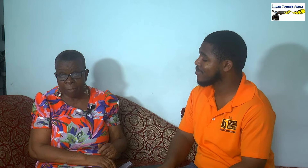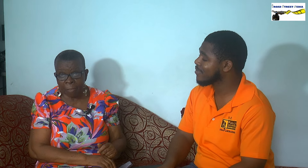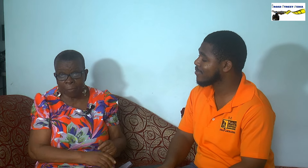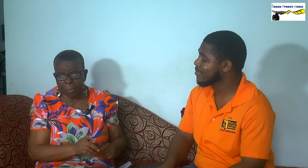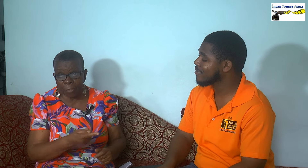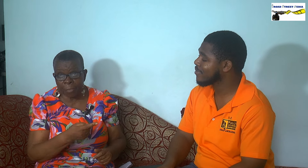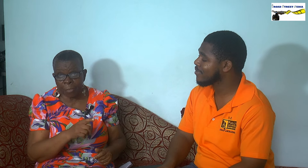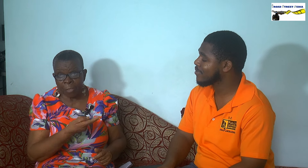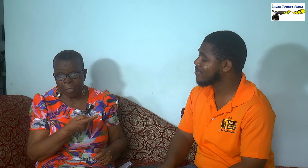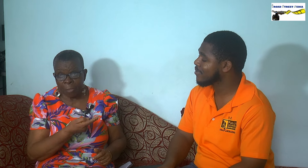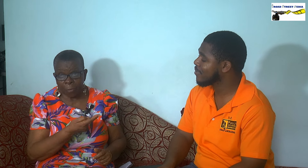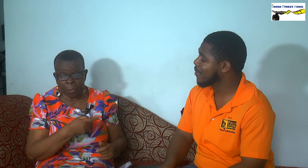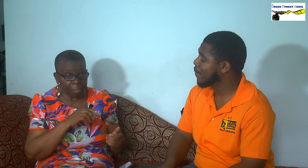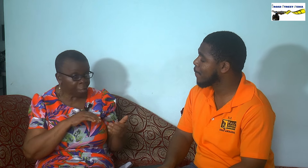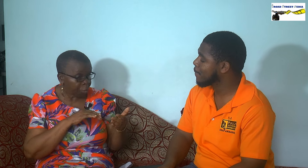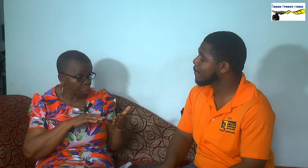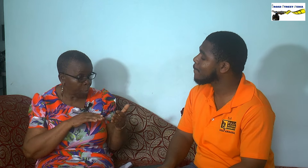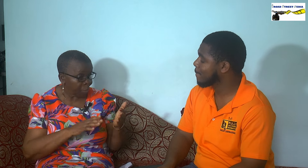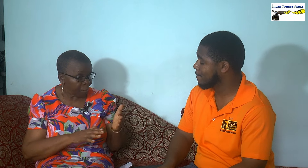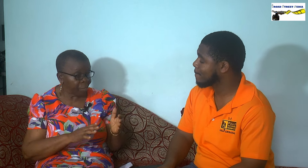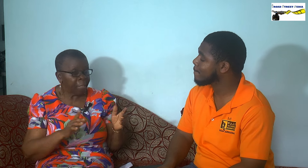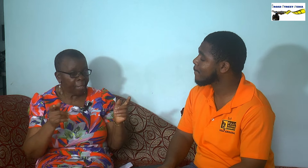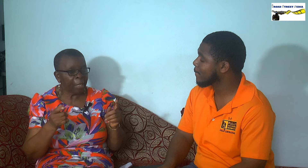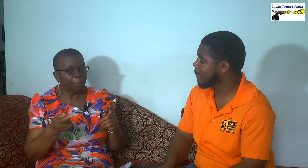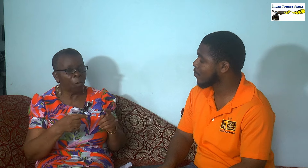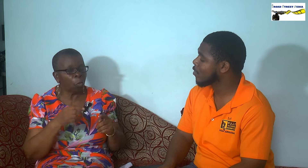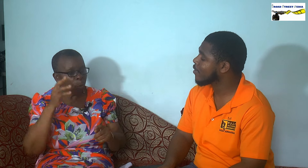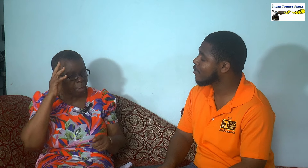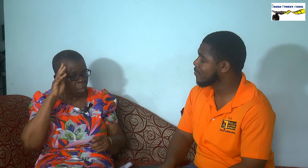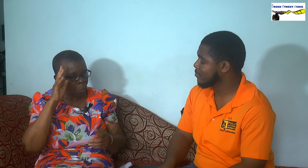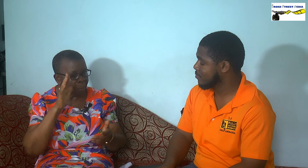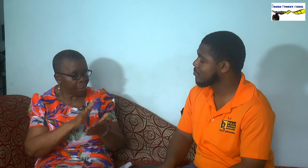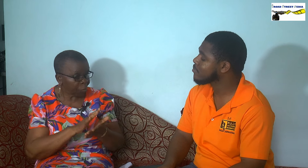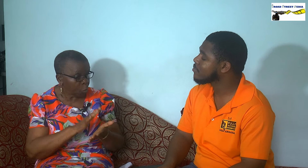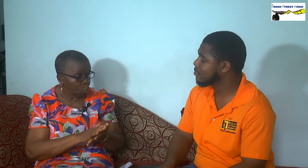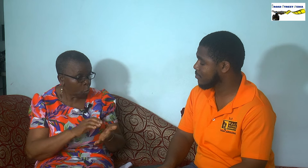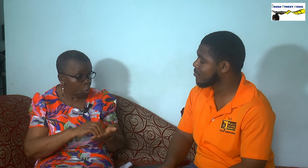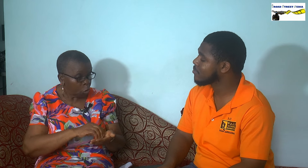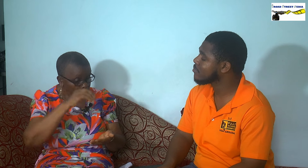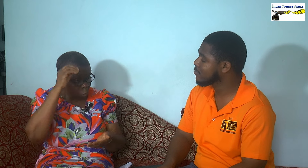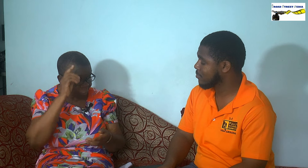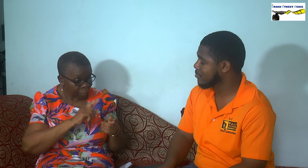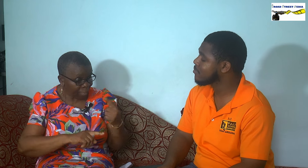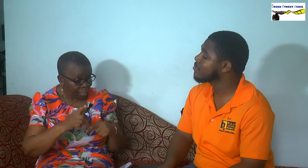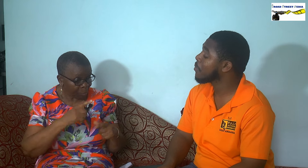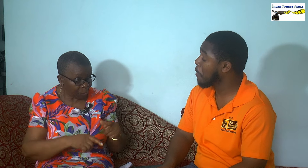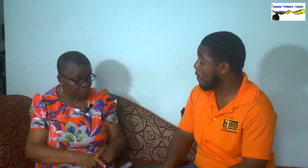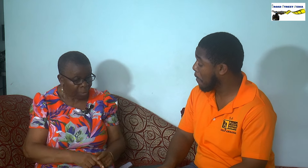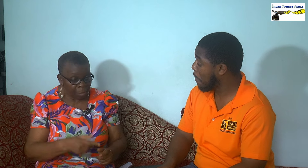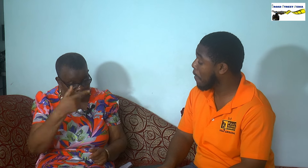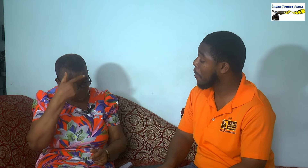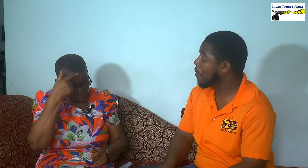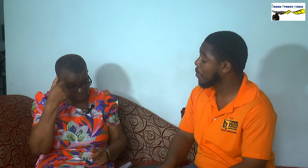the first set of students came from Wilkie Cumberland School to learn sign language because